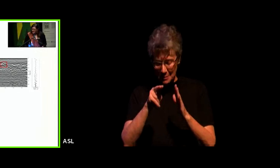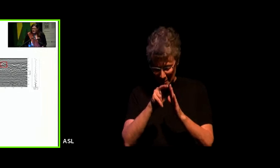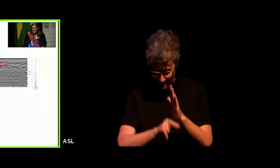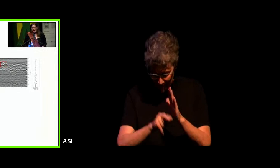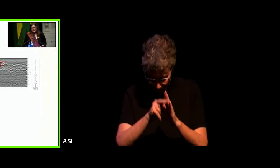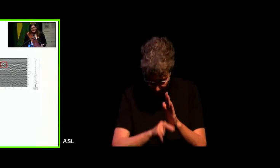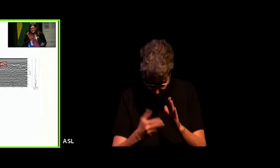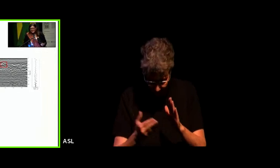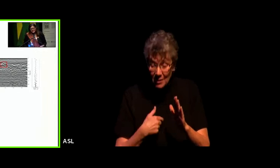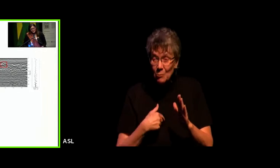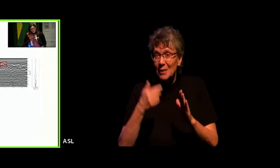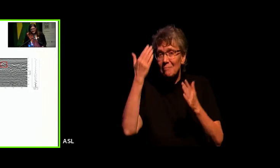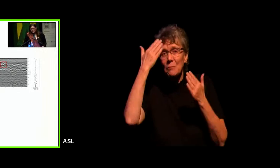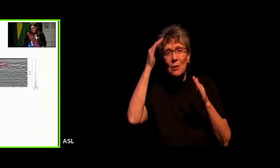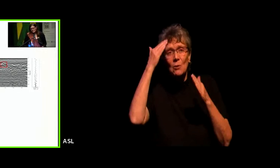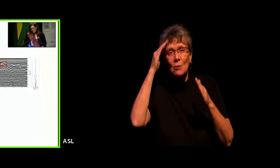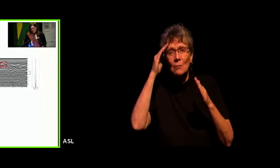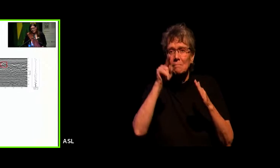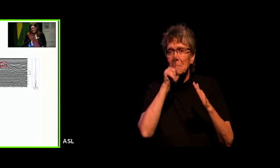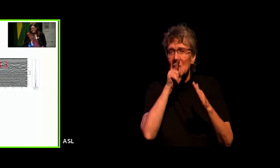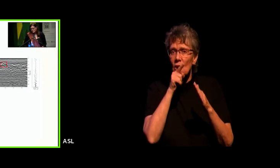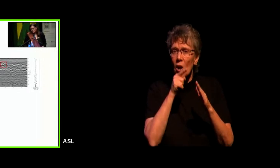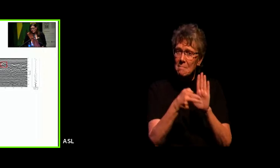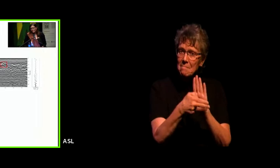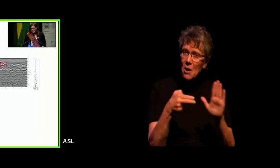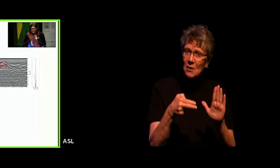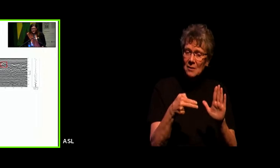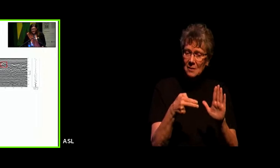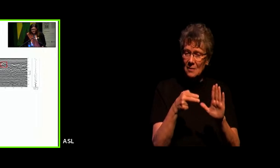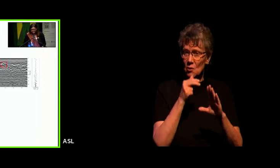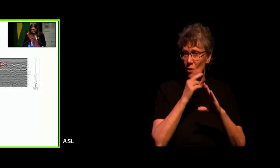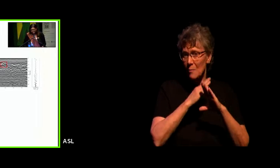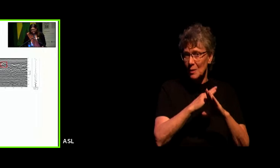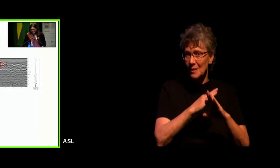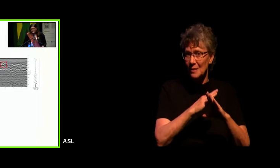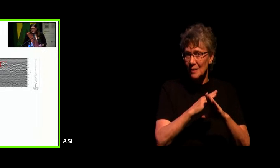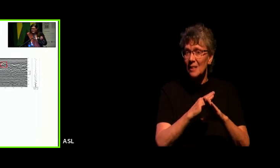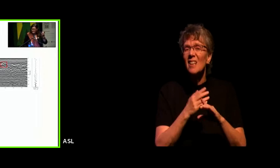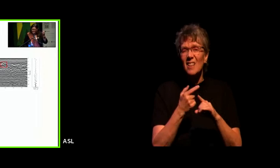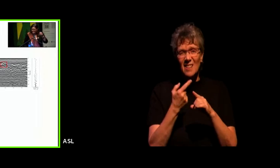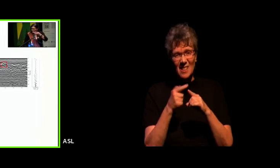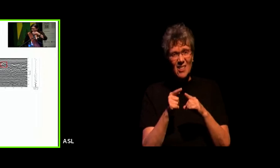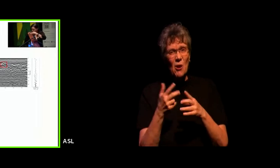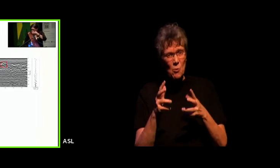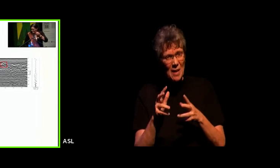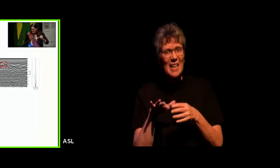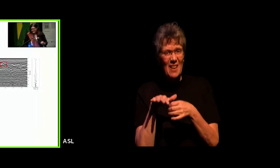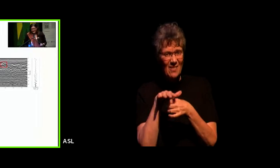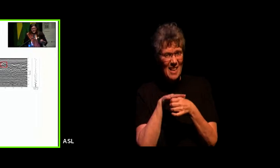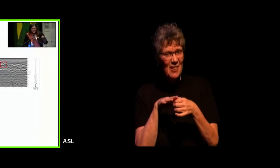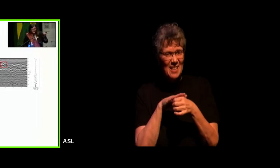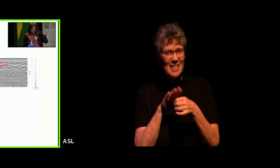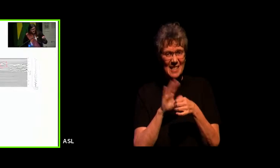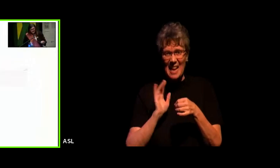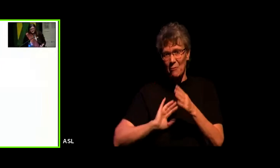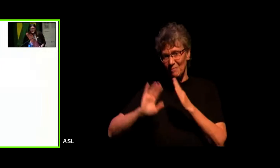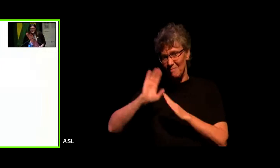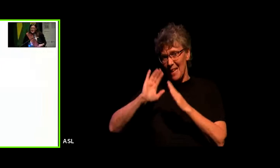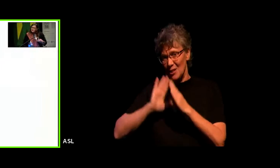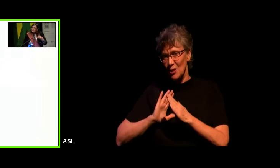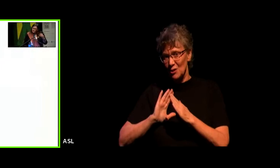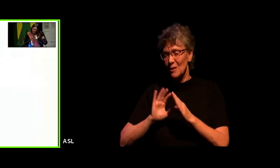protected. And there's many places where our ancestors have already been dug up. And many times they ended up in museums and in